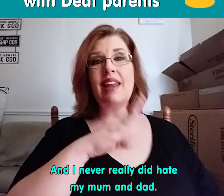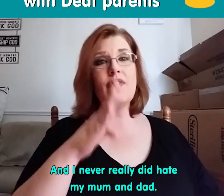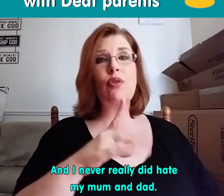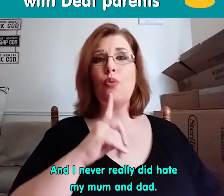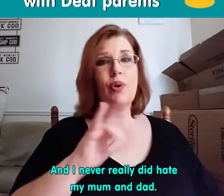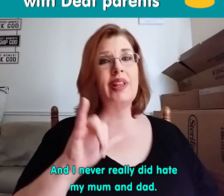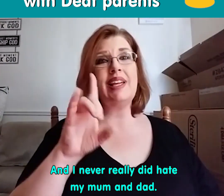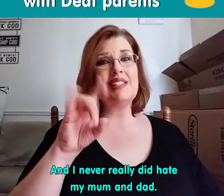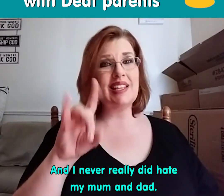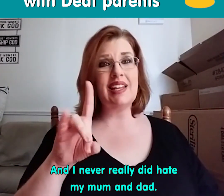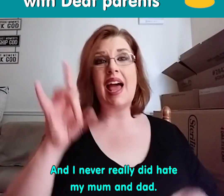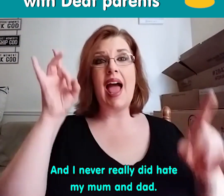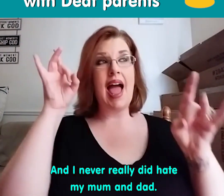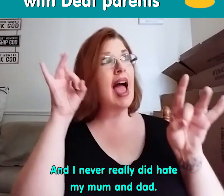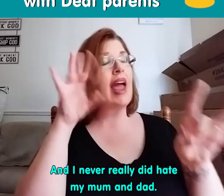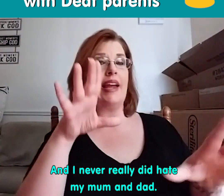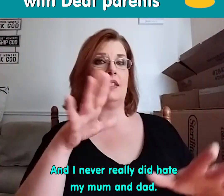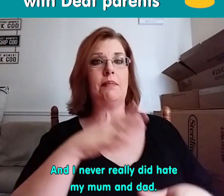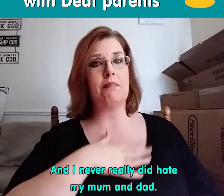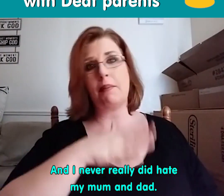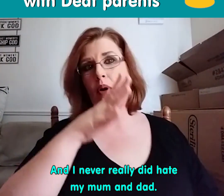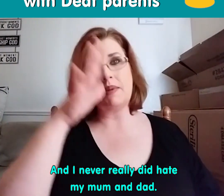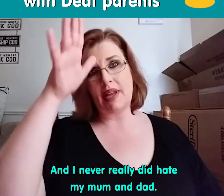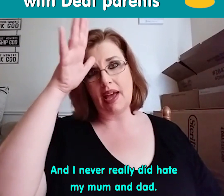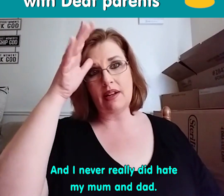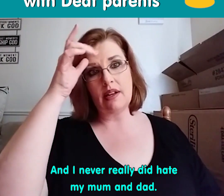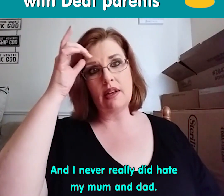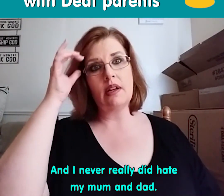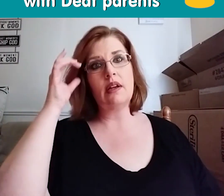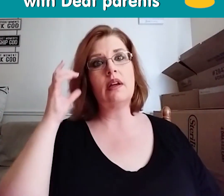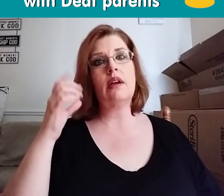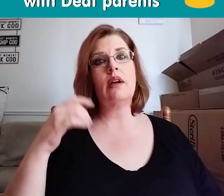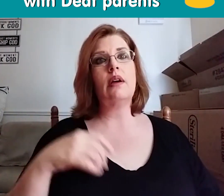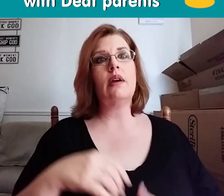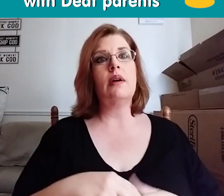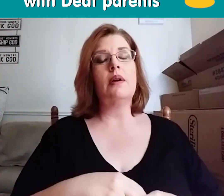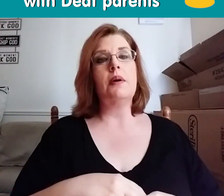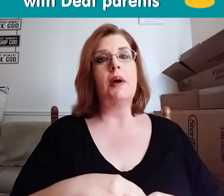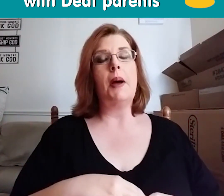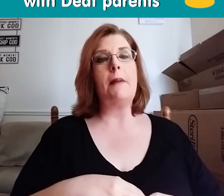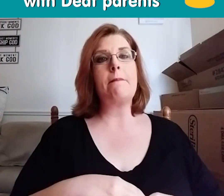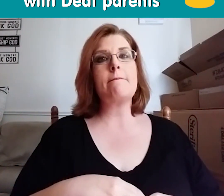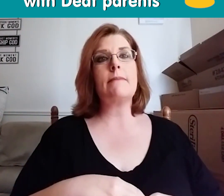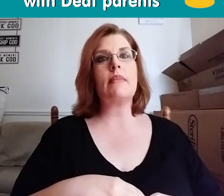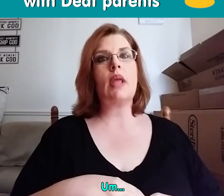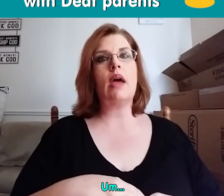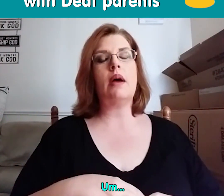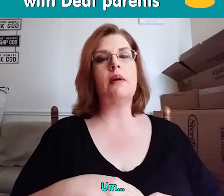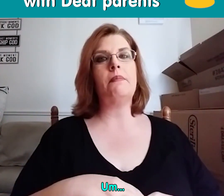I hated it. I hated it. I hated it. My mom moved